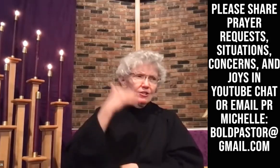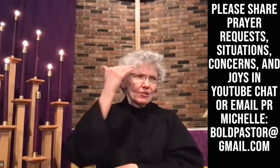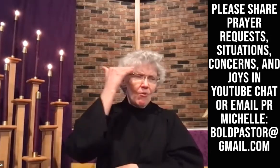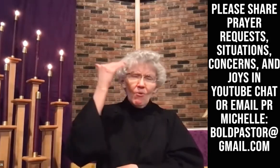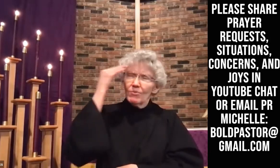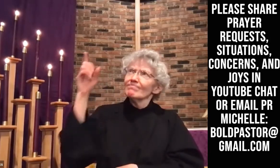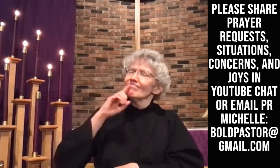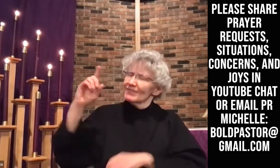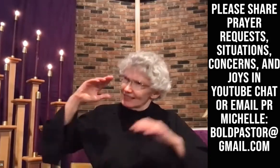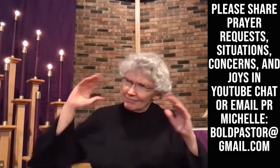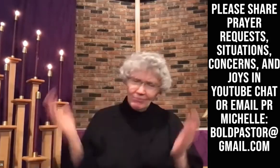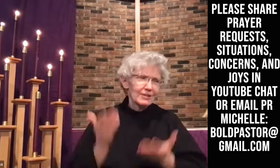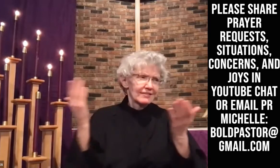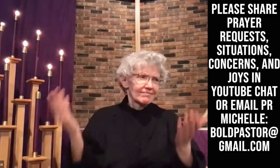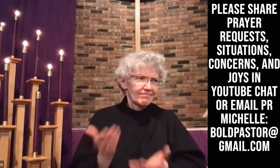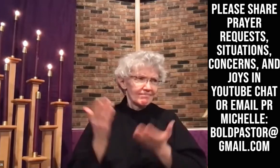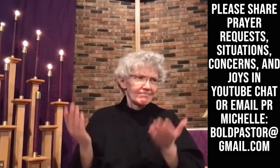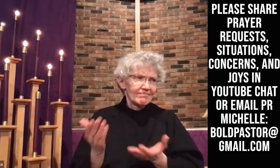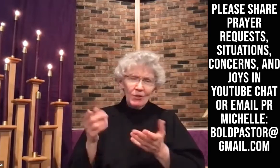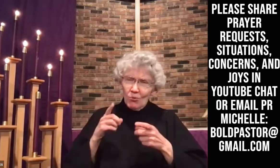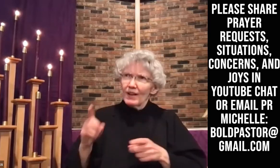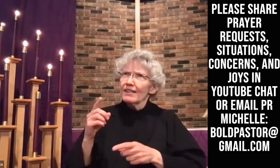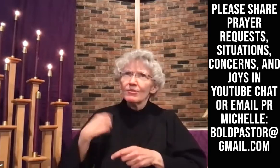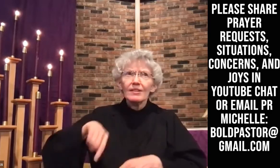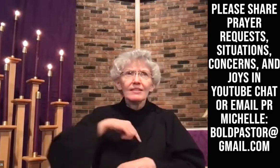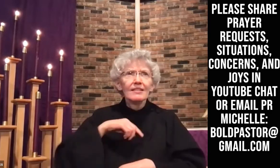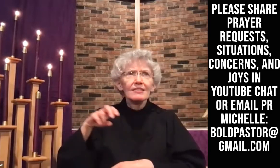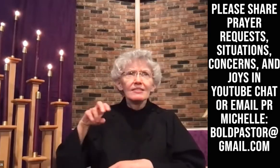help us know your presence during our Lent journey.